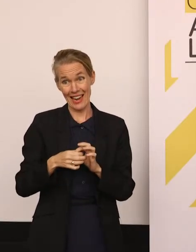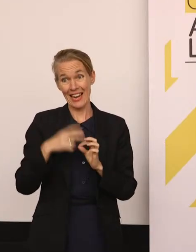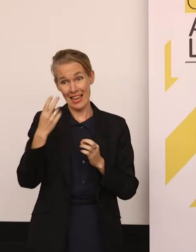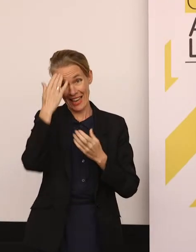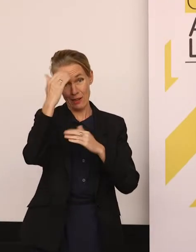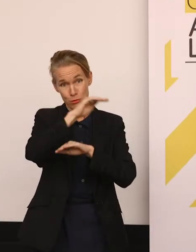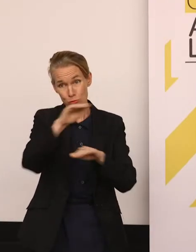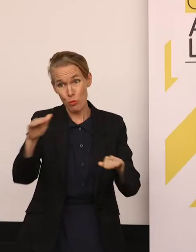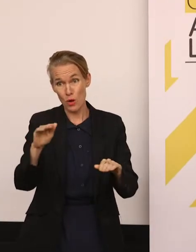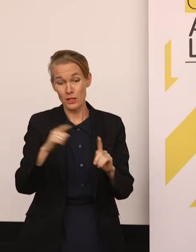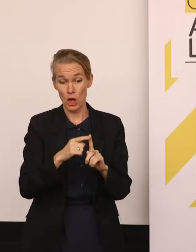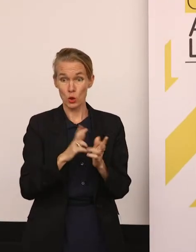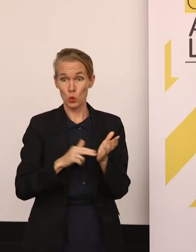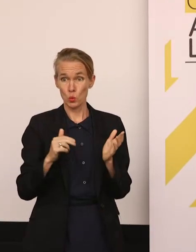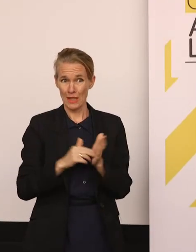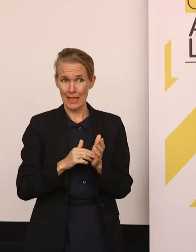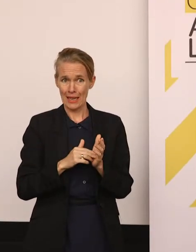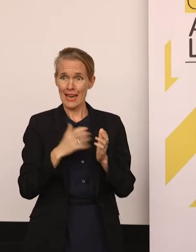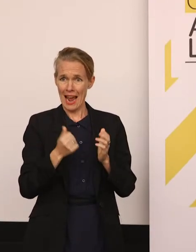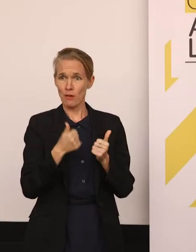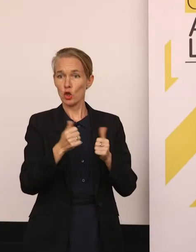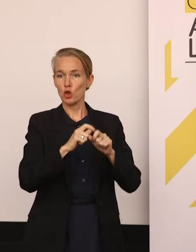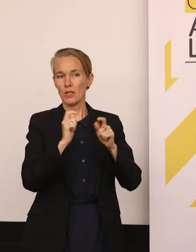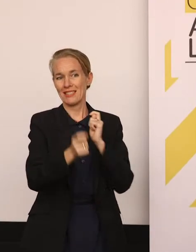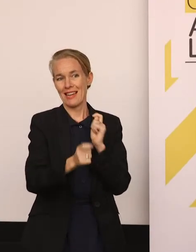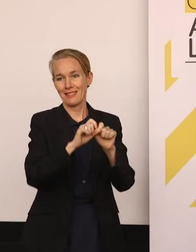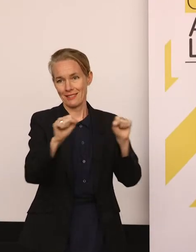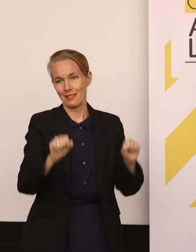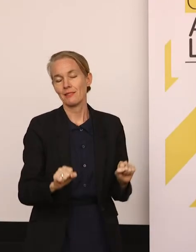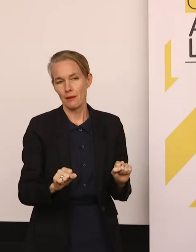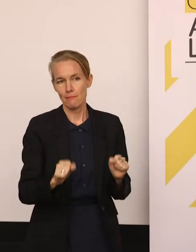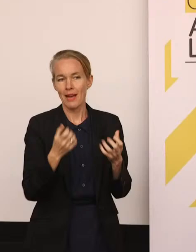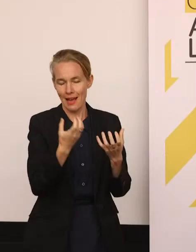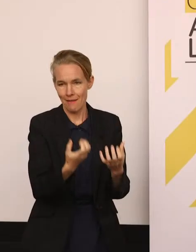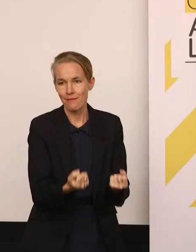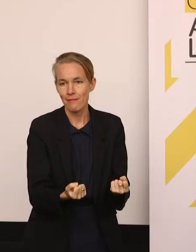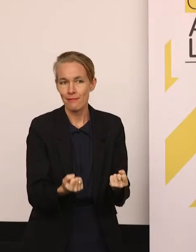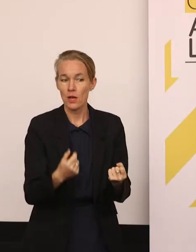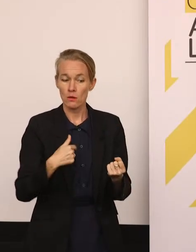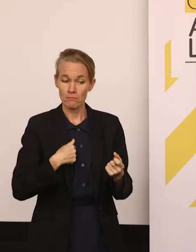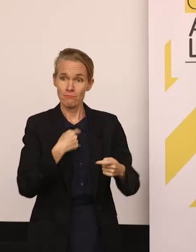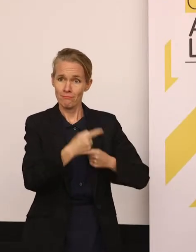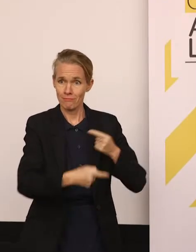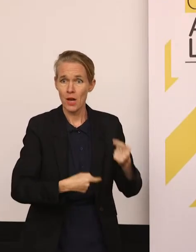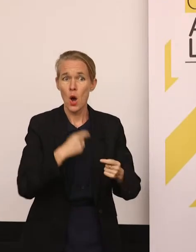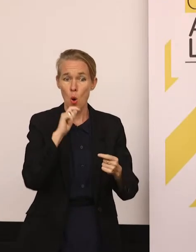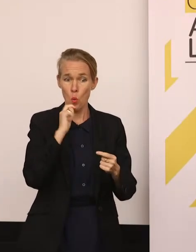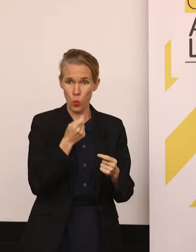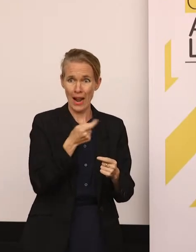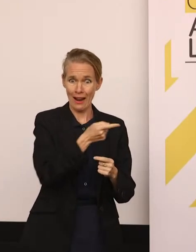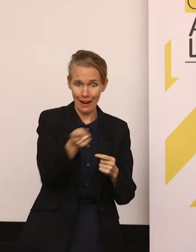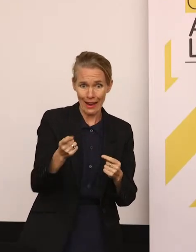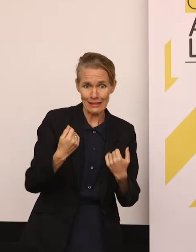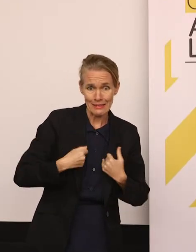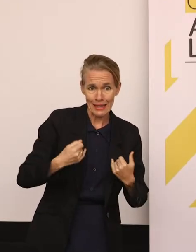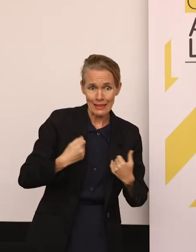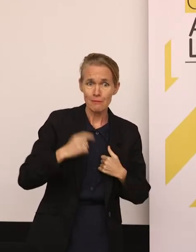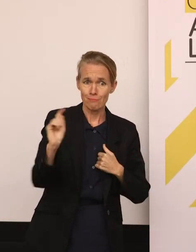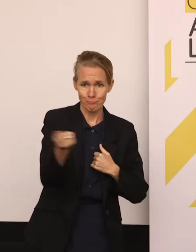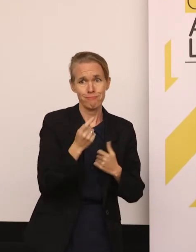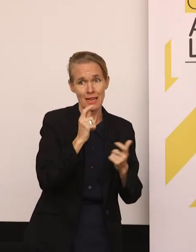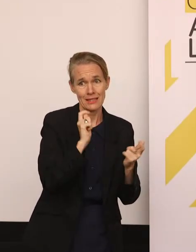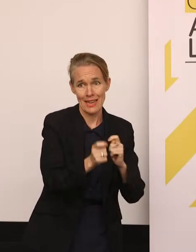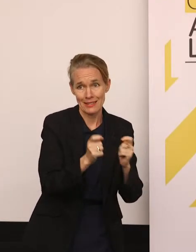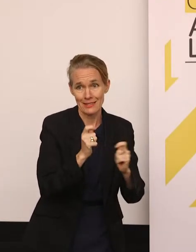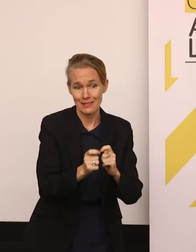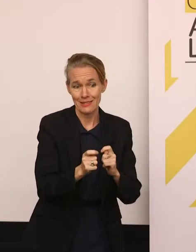excellent testing capacity, and it is our intention to keep testing people who for whom a test is indicated, and that's how we will find